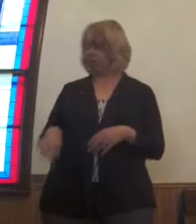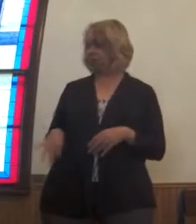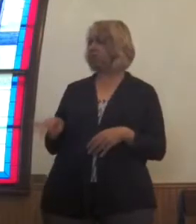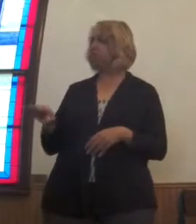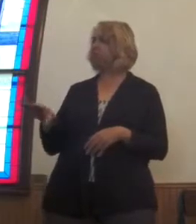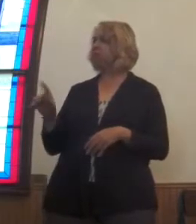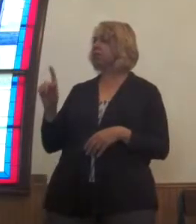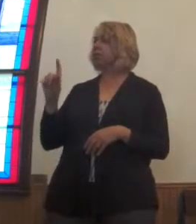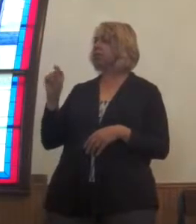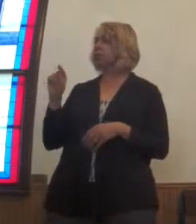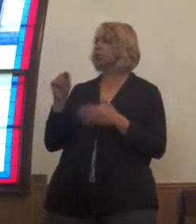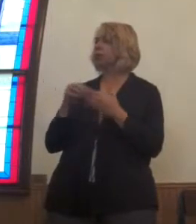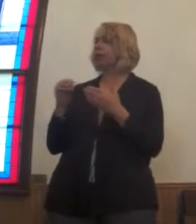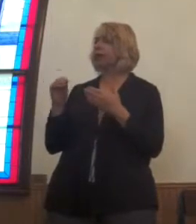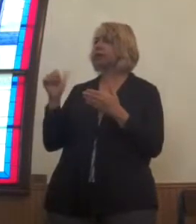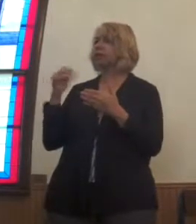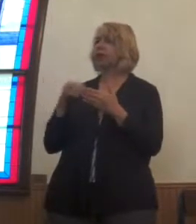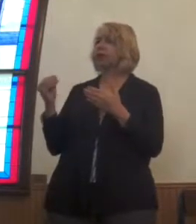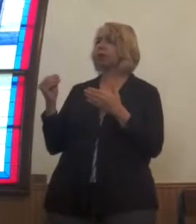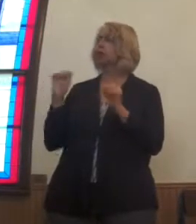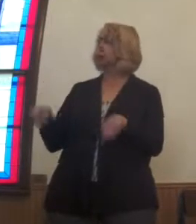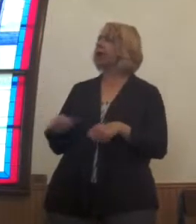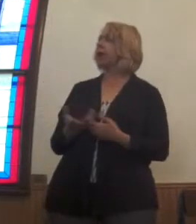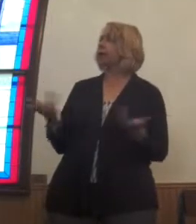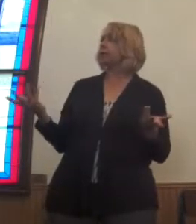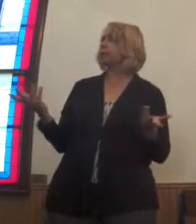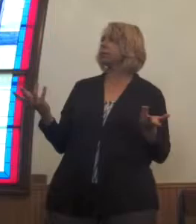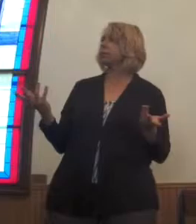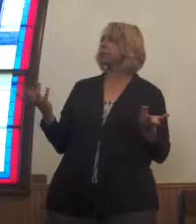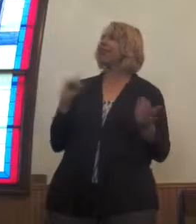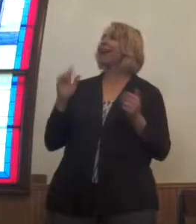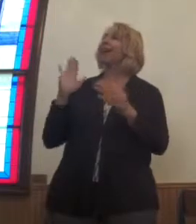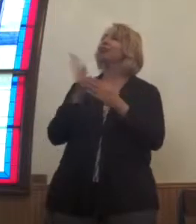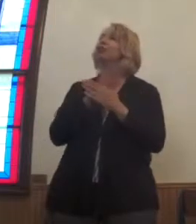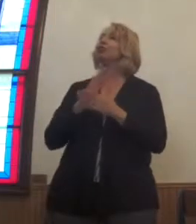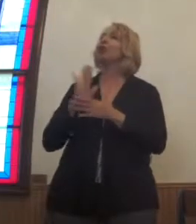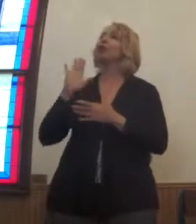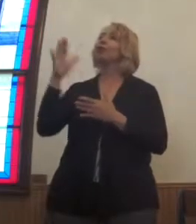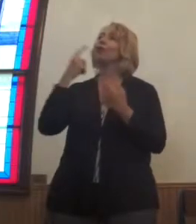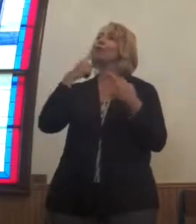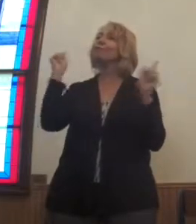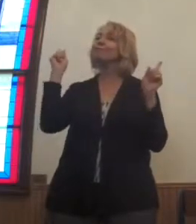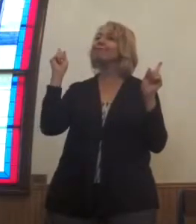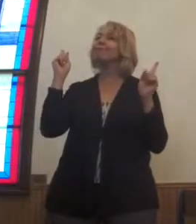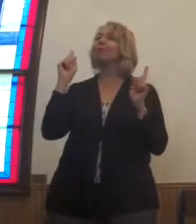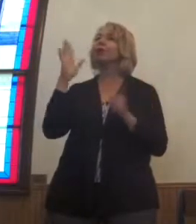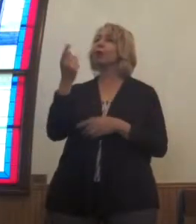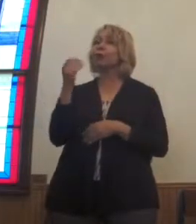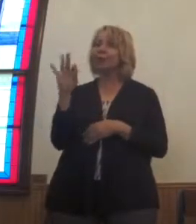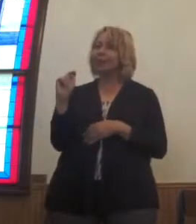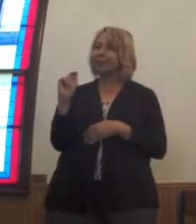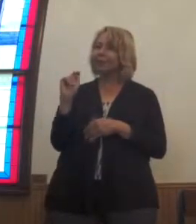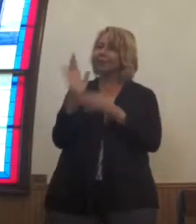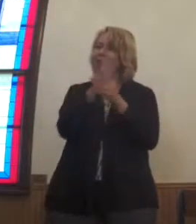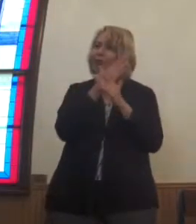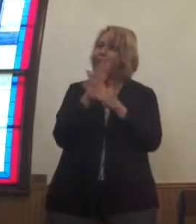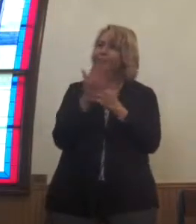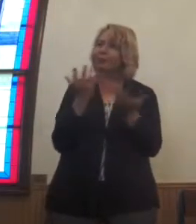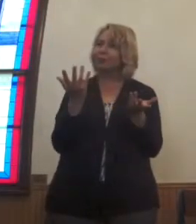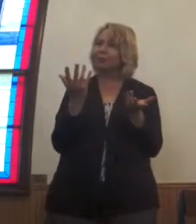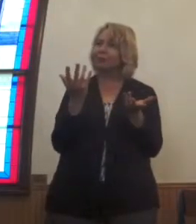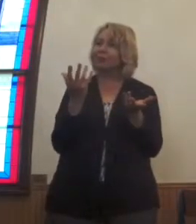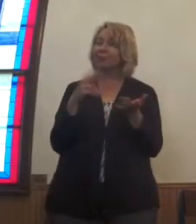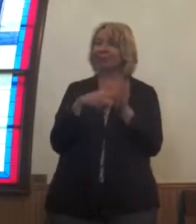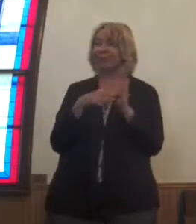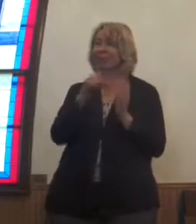offering envelope and mark Courage on it. That's sharing the wealth. That's sharing the gift. And we all know that